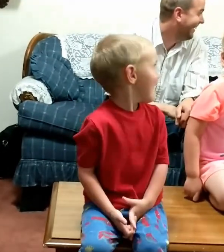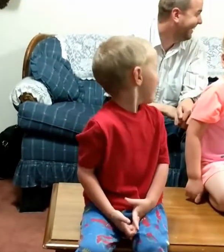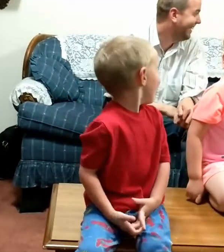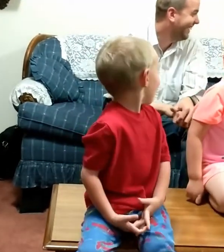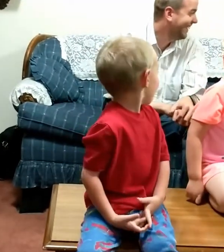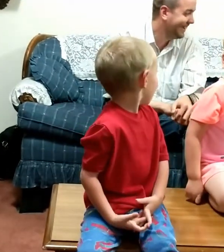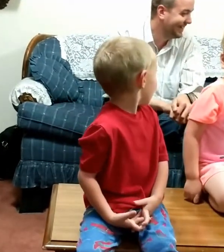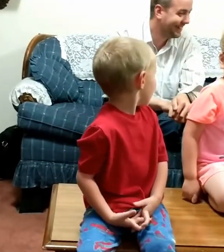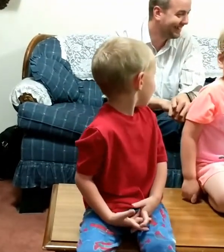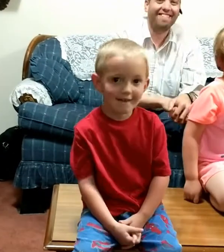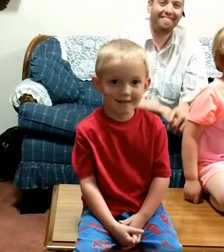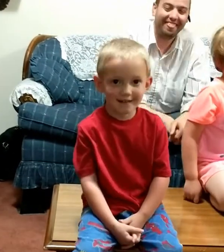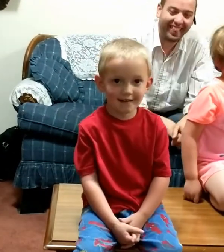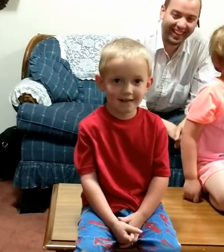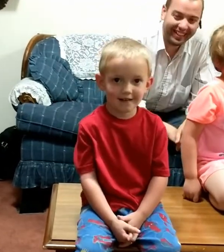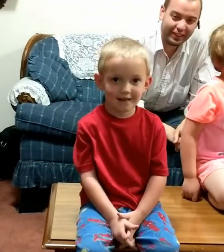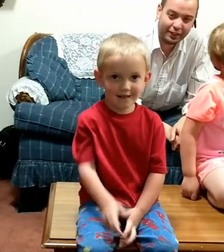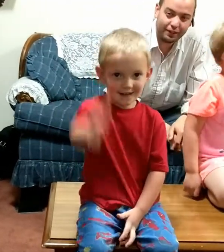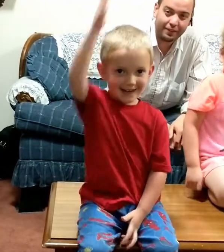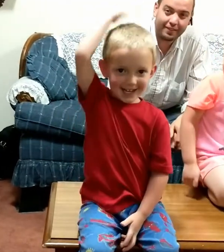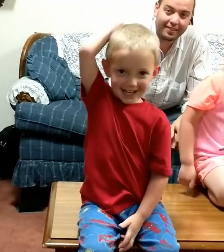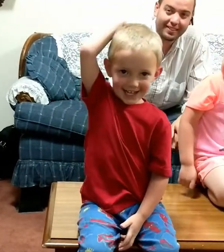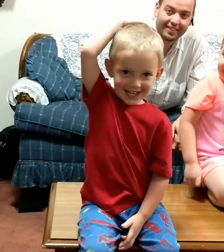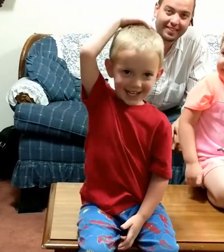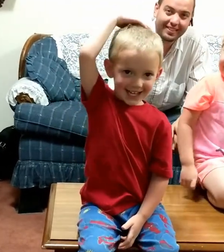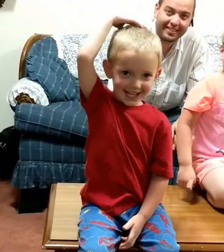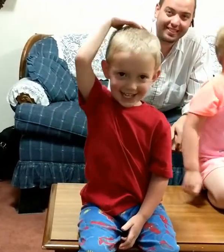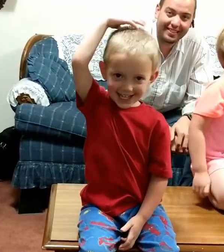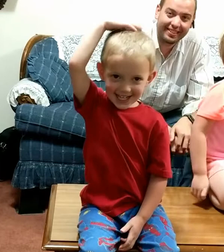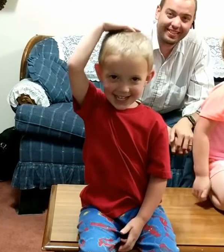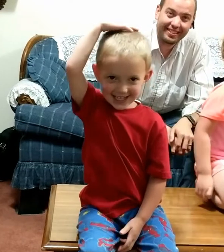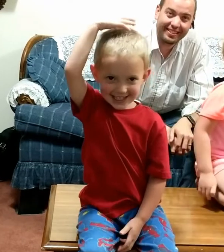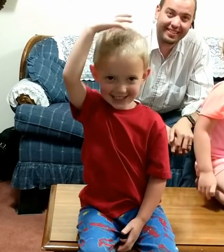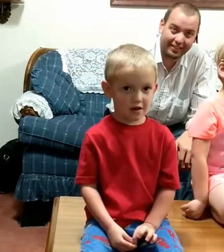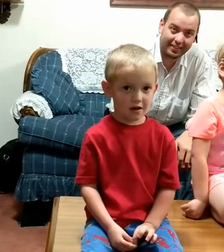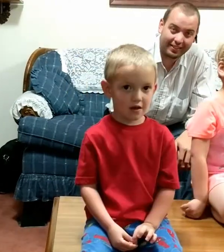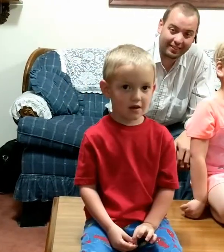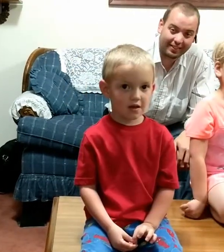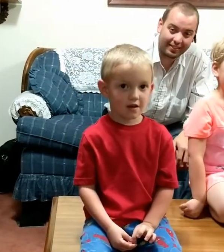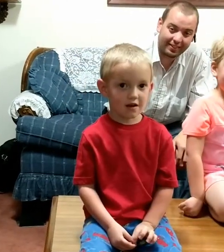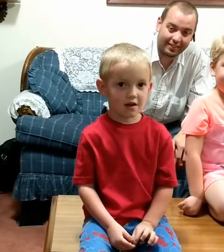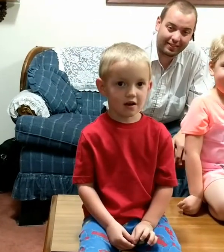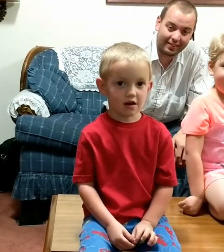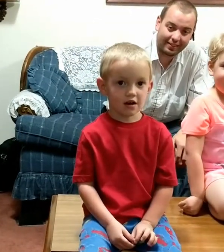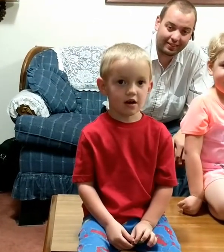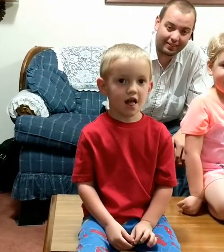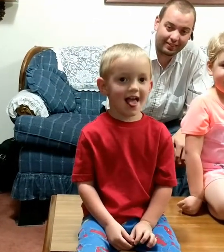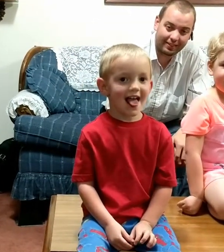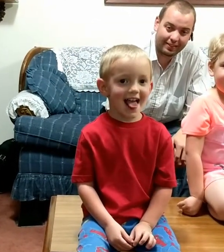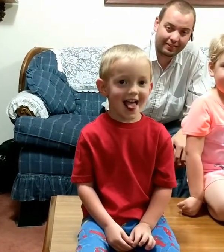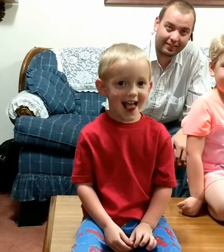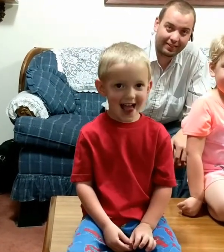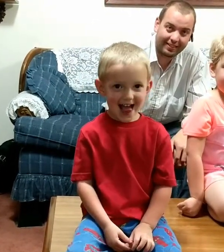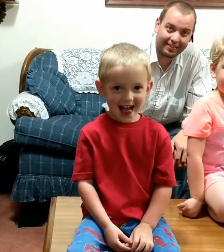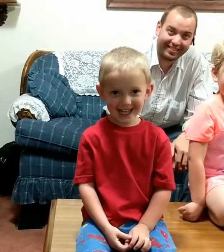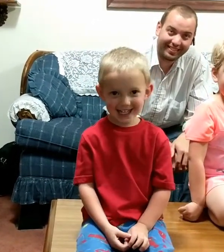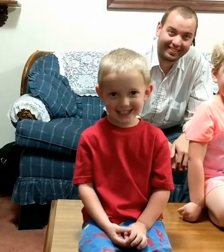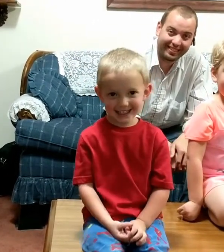A hat. A dog. A cat.